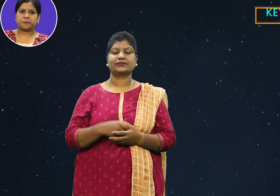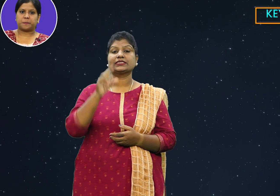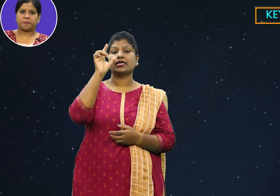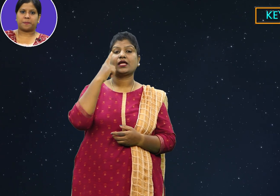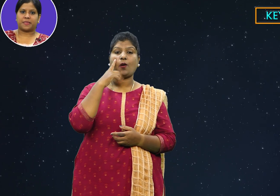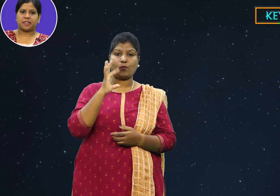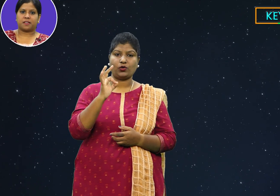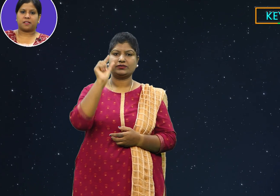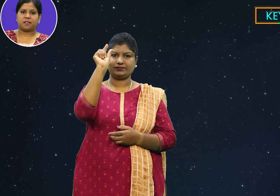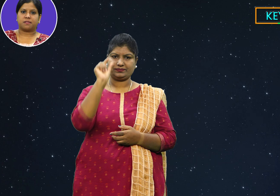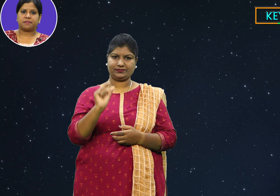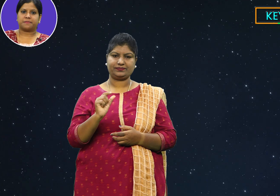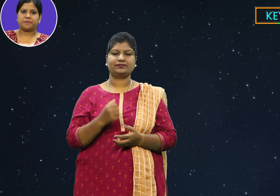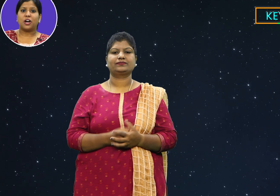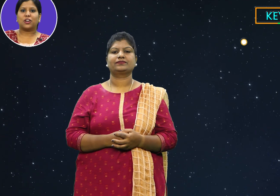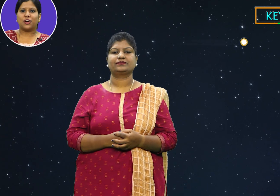Keywords: